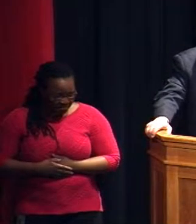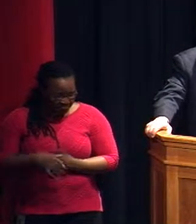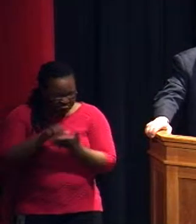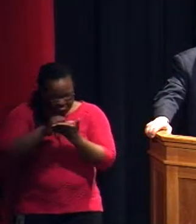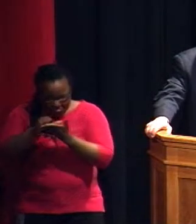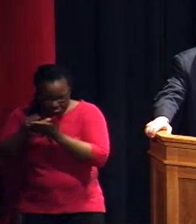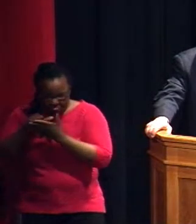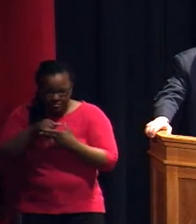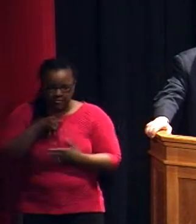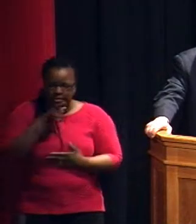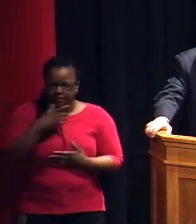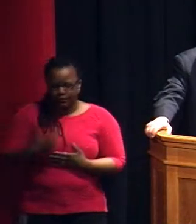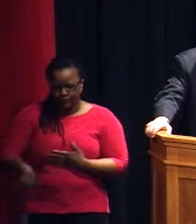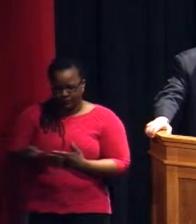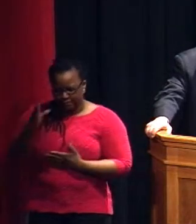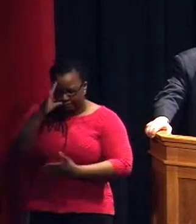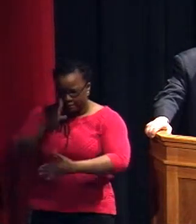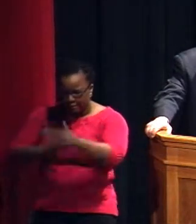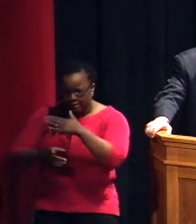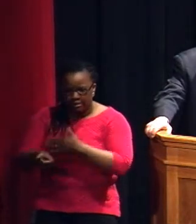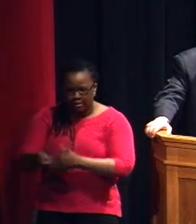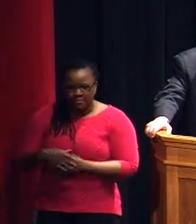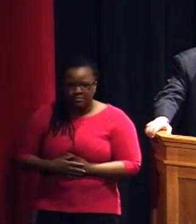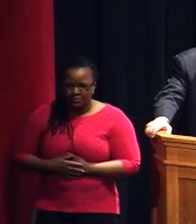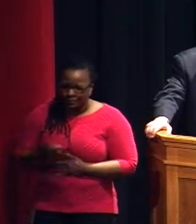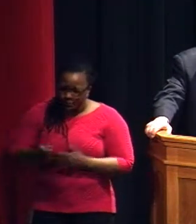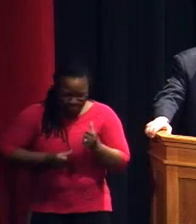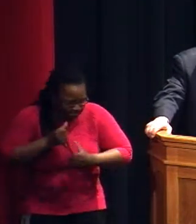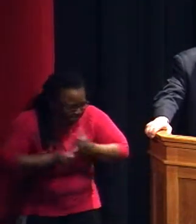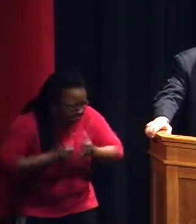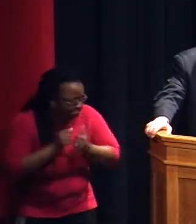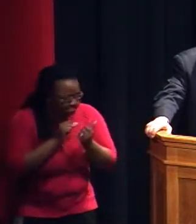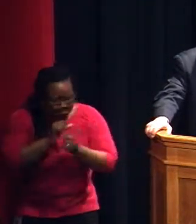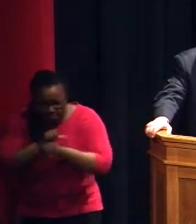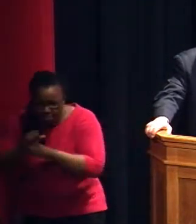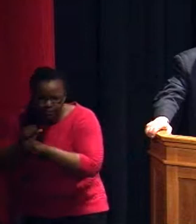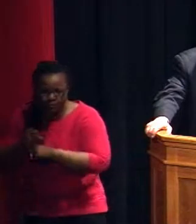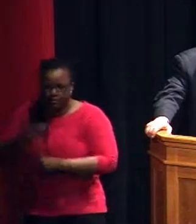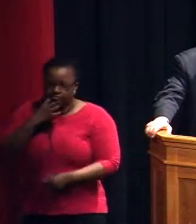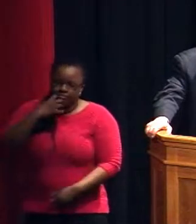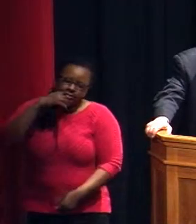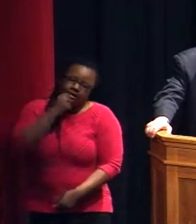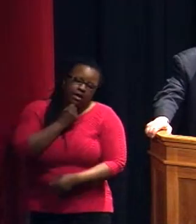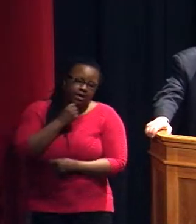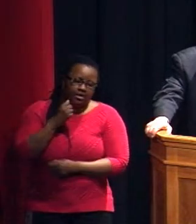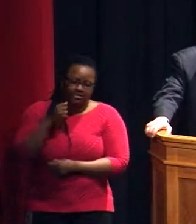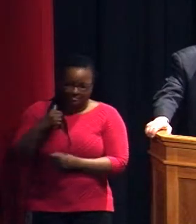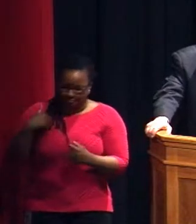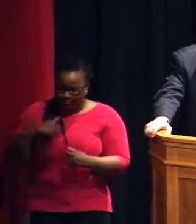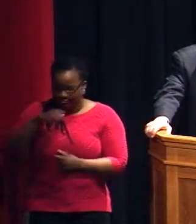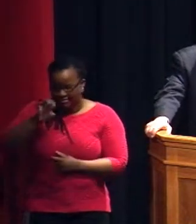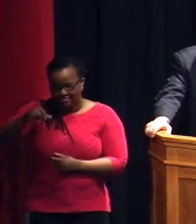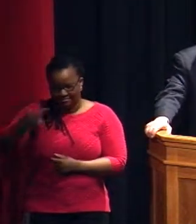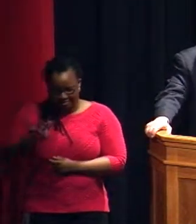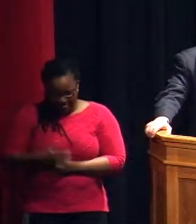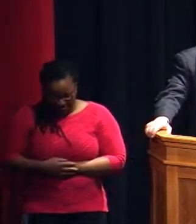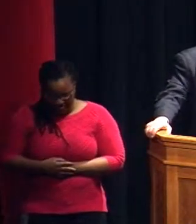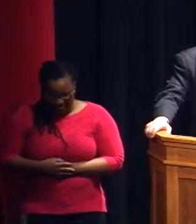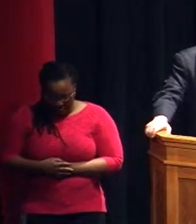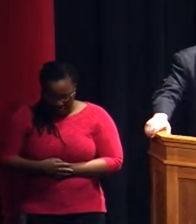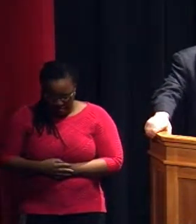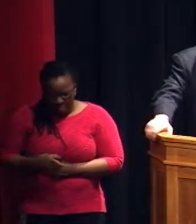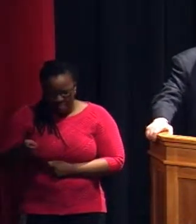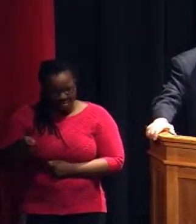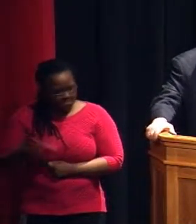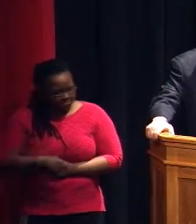who always gave you that extra effort. He loved EC Glass, and he took